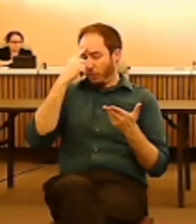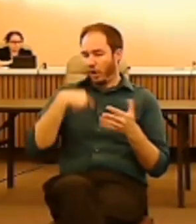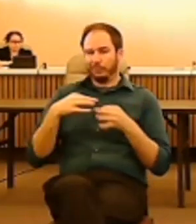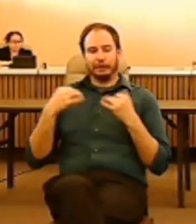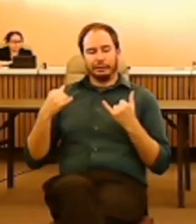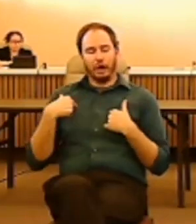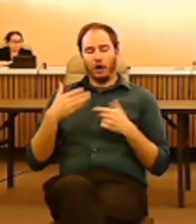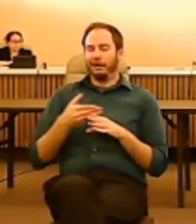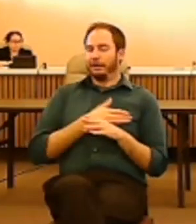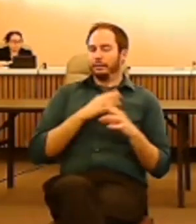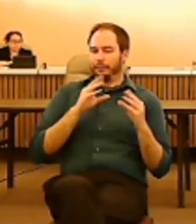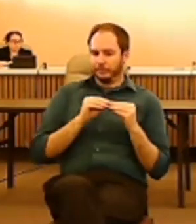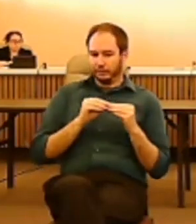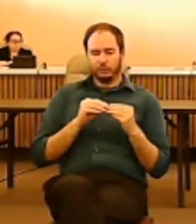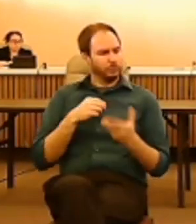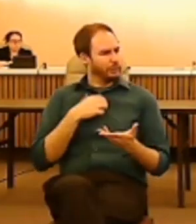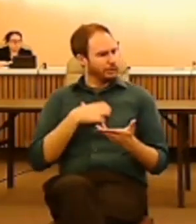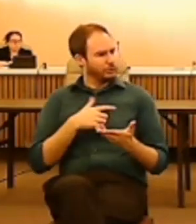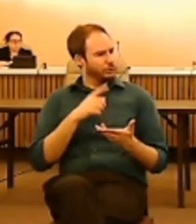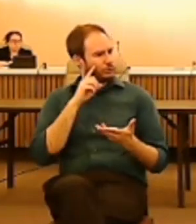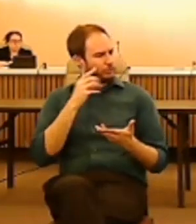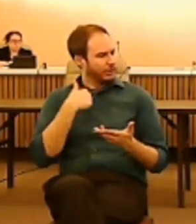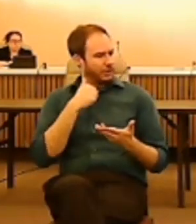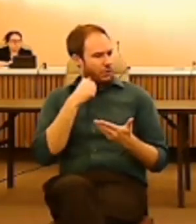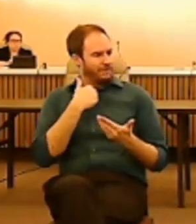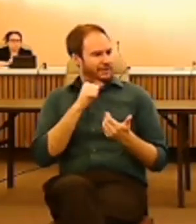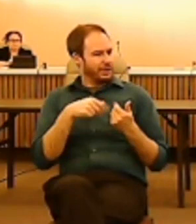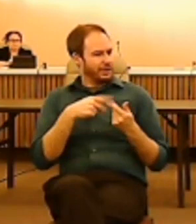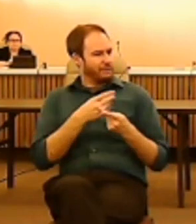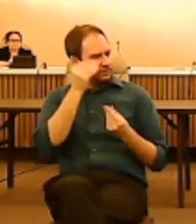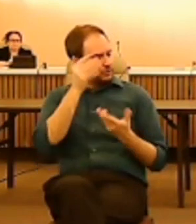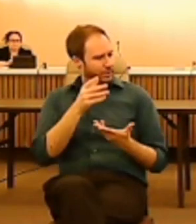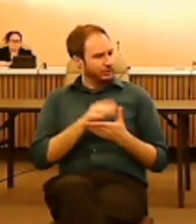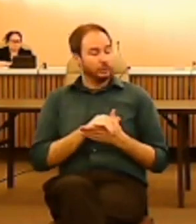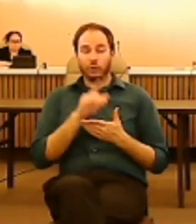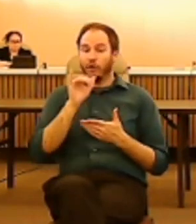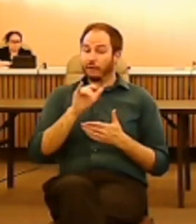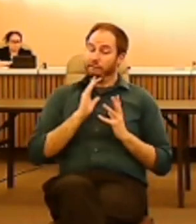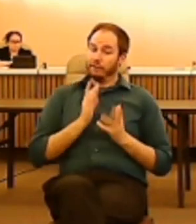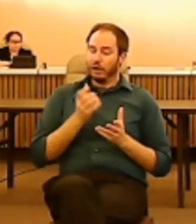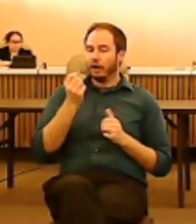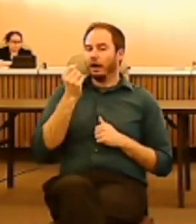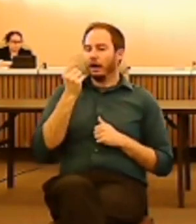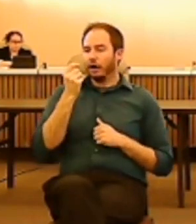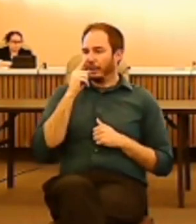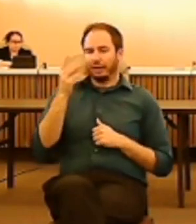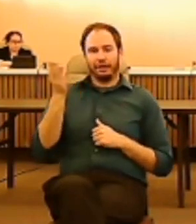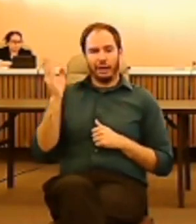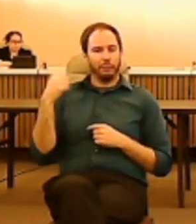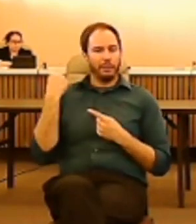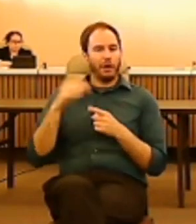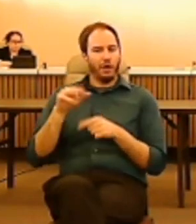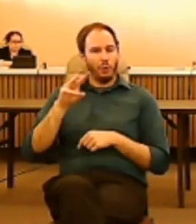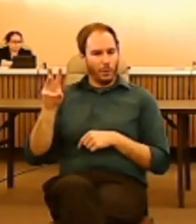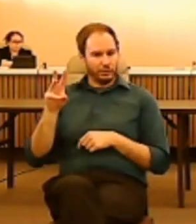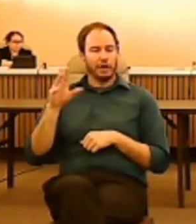now. I've got And some. I kind of wish you were, because I don't have any of that information. Well, in front of again, me. that's okay, but it's out there. It's been on the